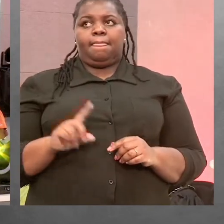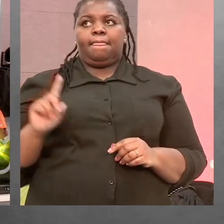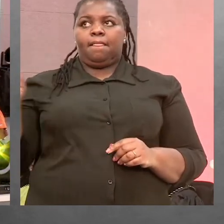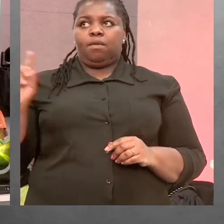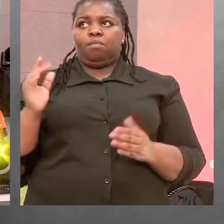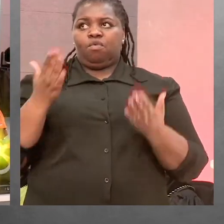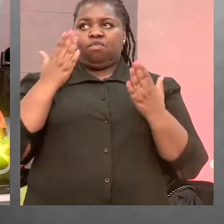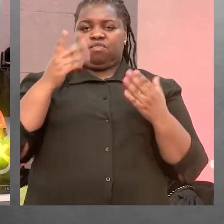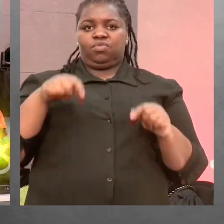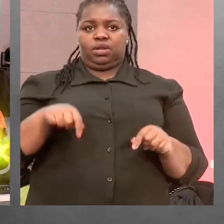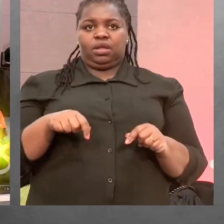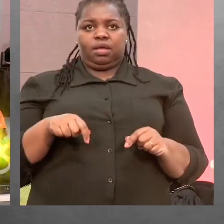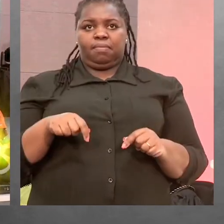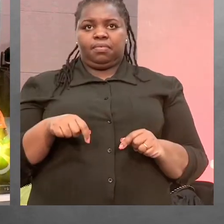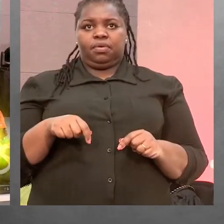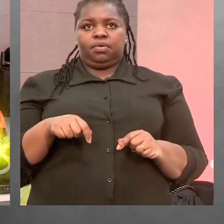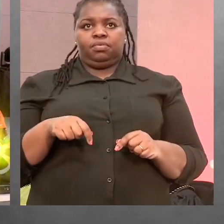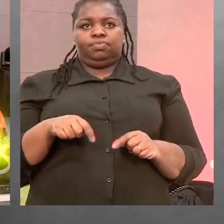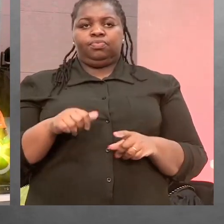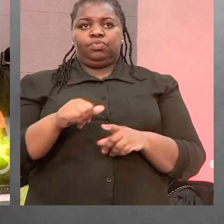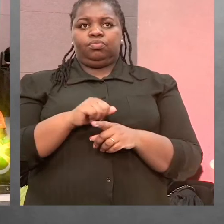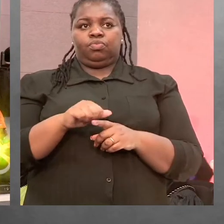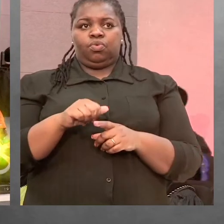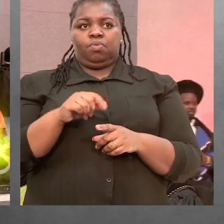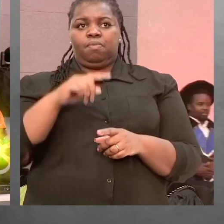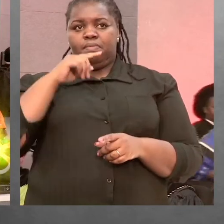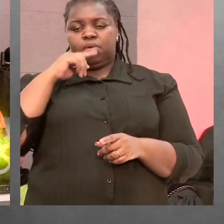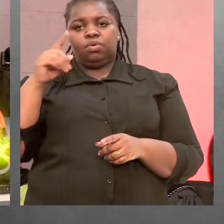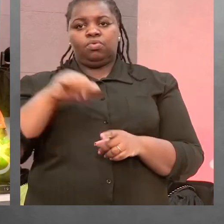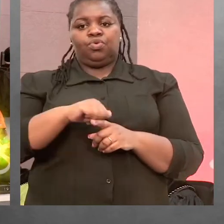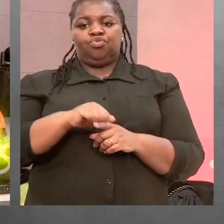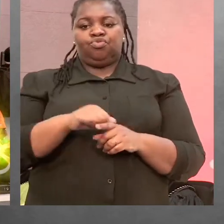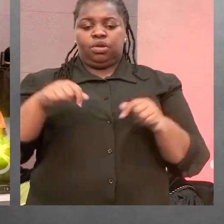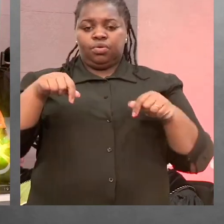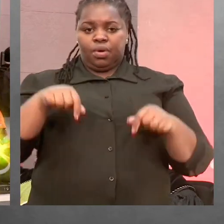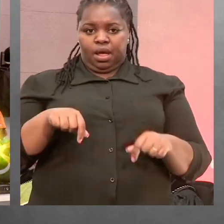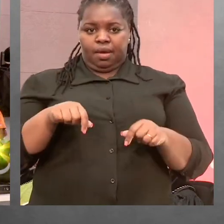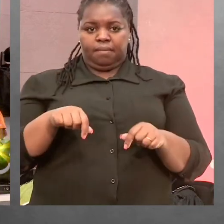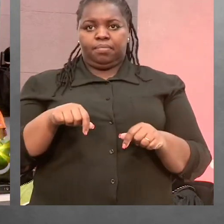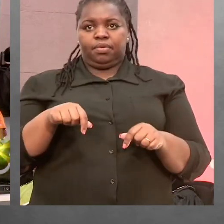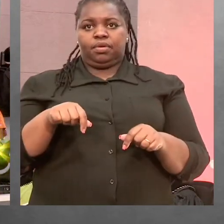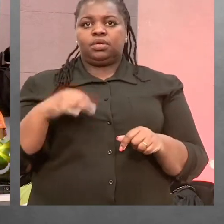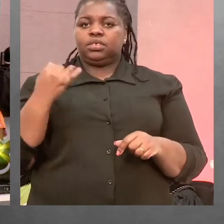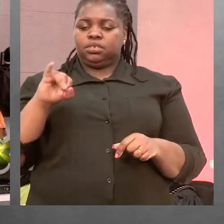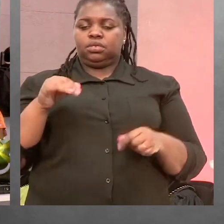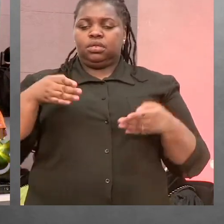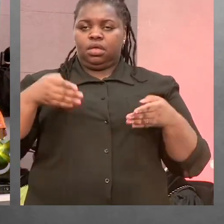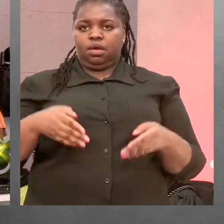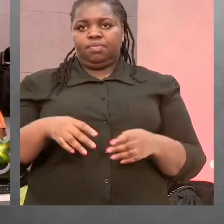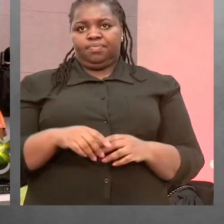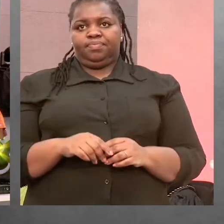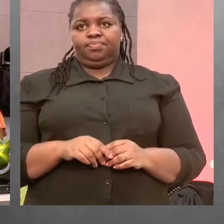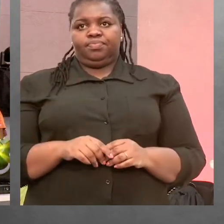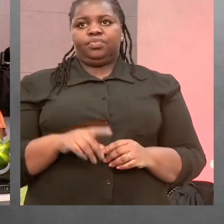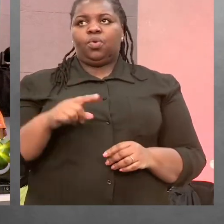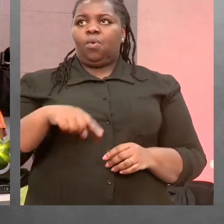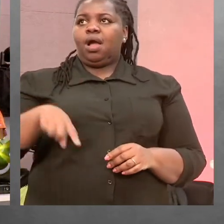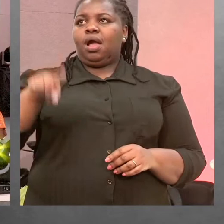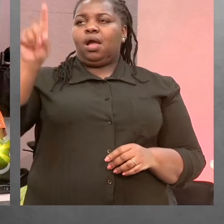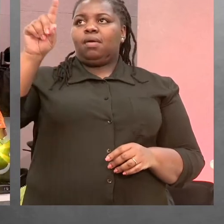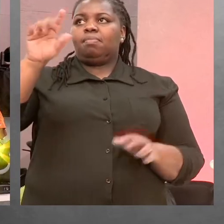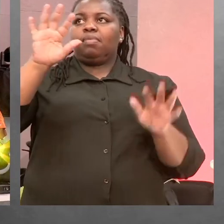ubuqeqeshwe apha, ubulolongwe apha, uphekwe apha, wavuthwa uselapha, wahamba